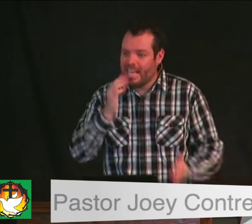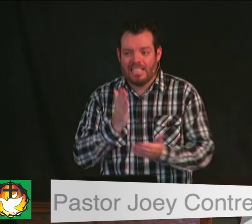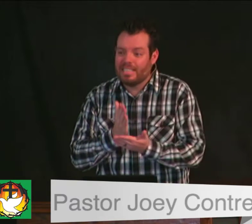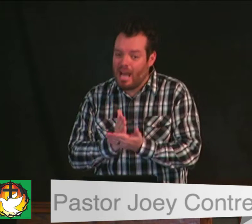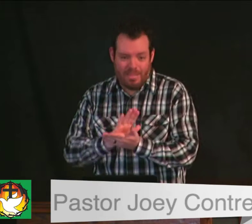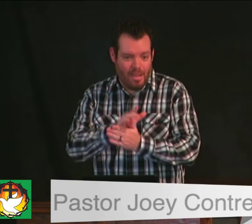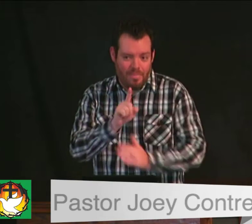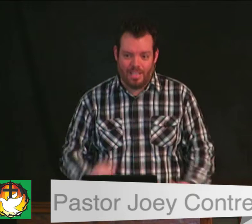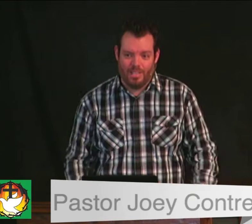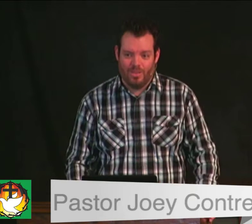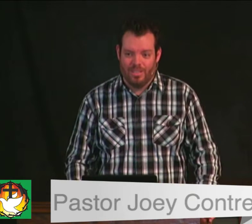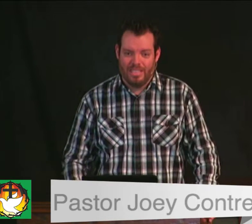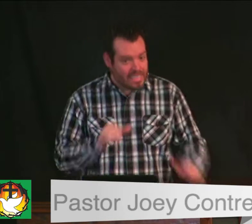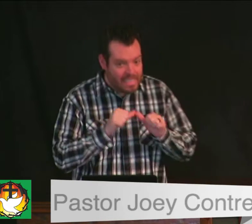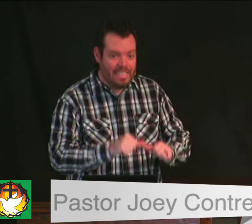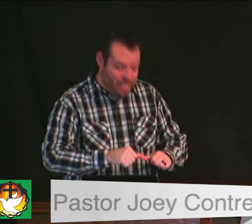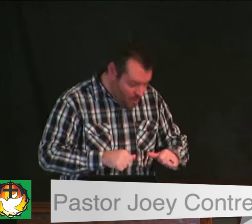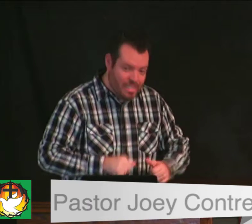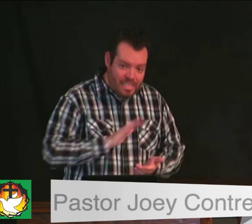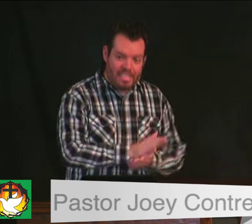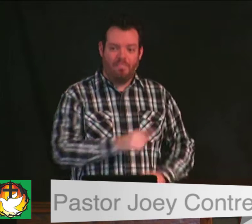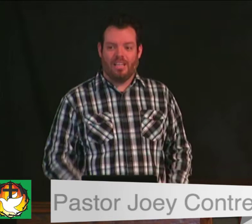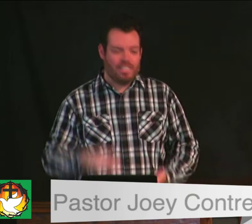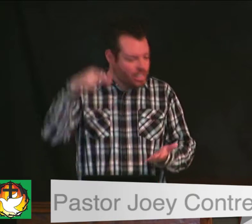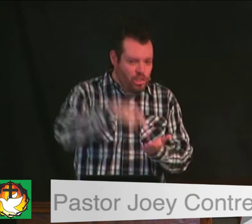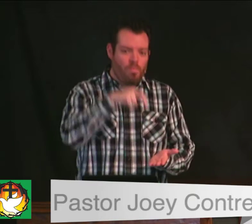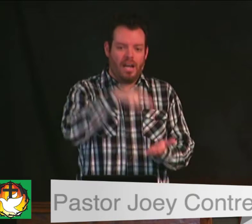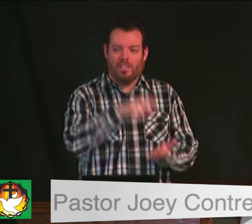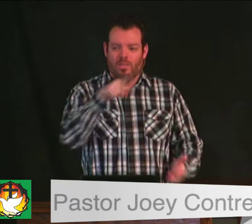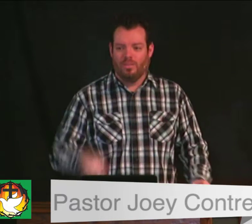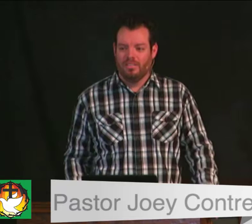going to stop stepping on you. He's going to continue stepping on you. He's going to jump on you